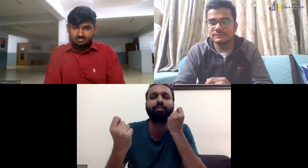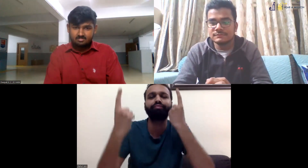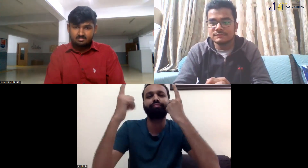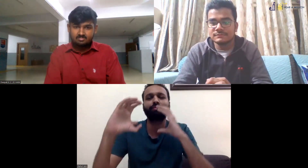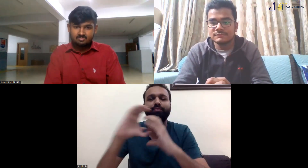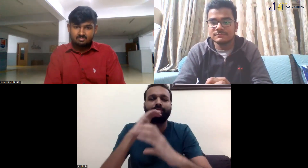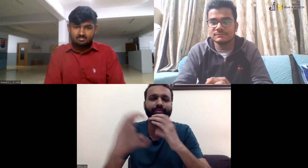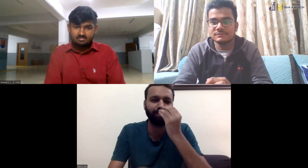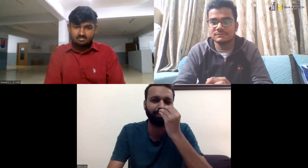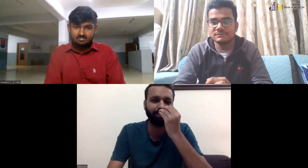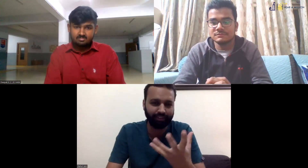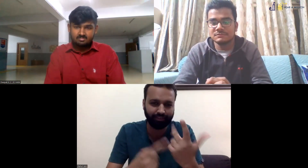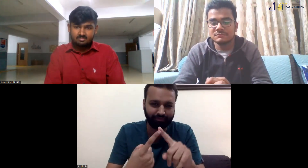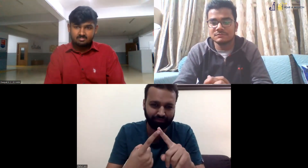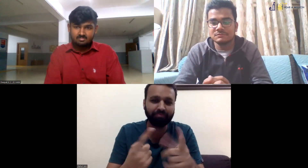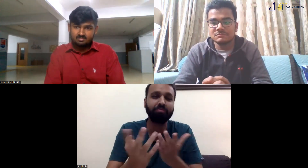some,